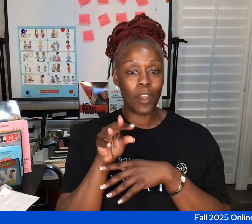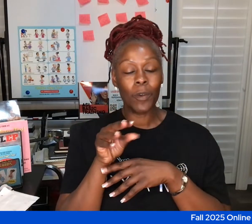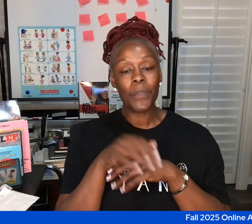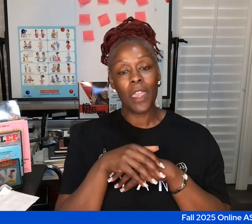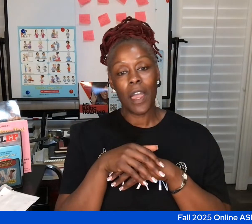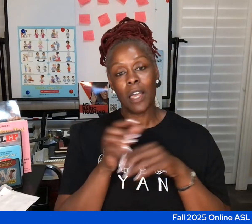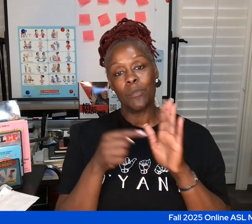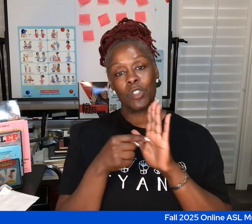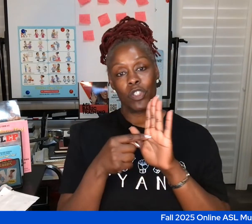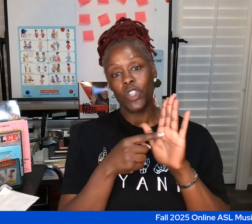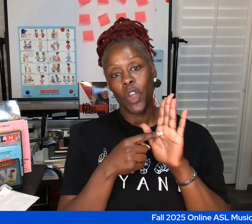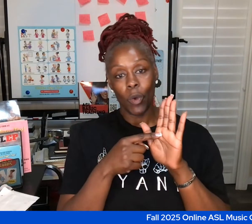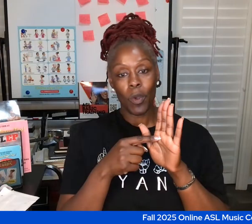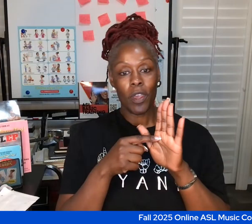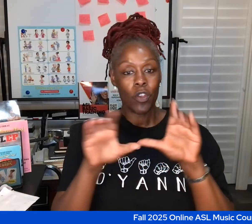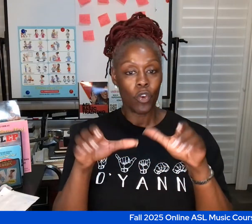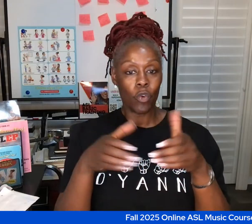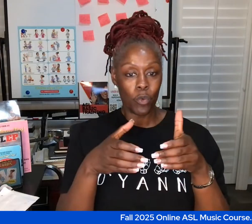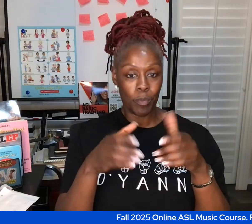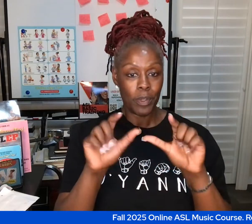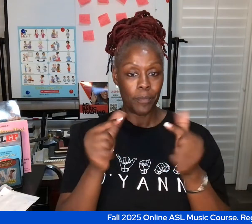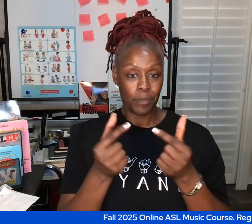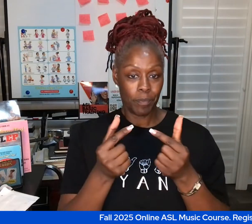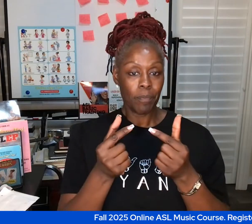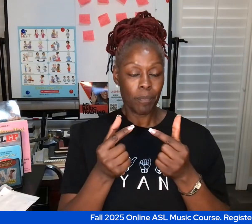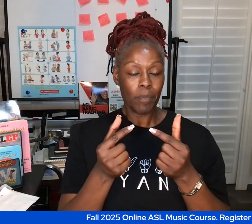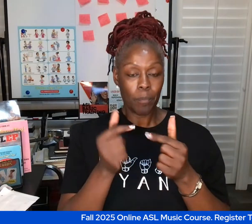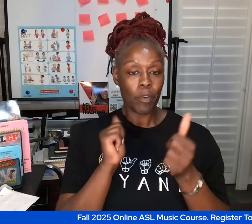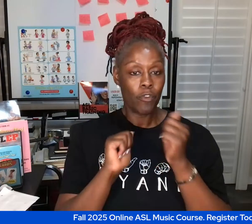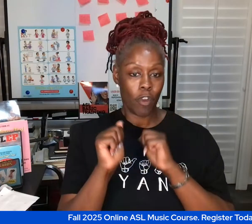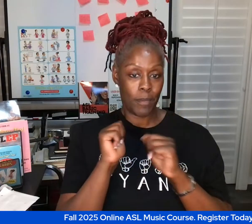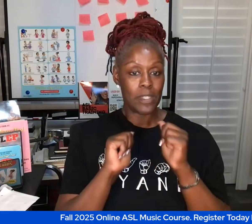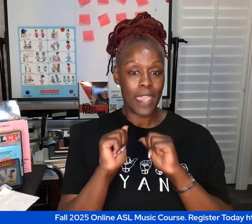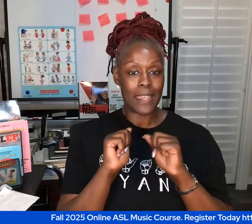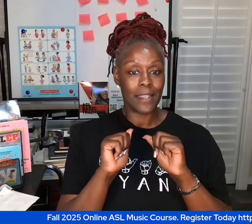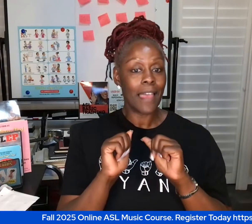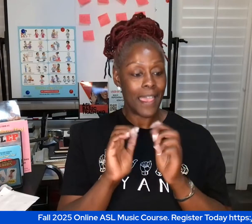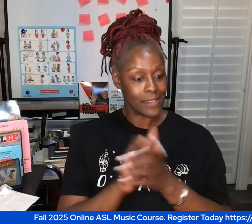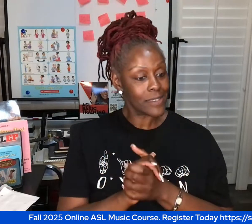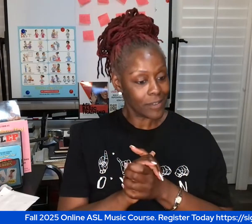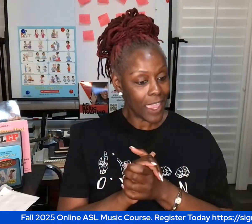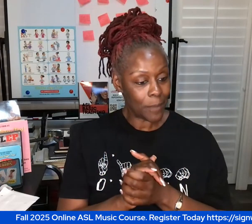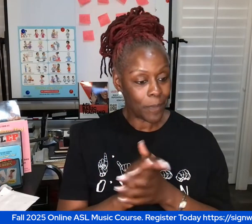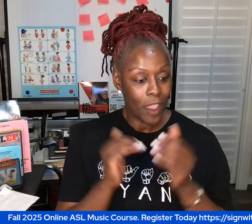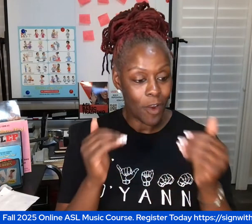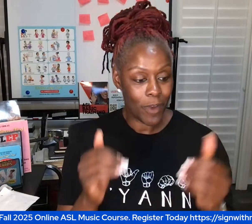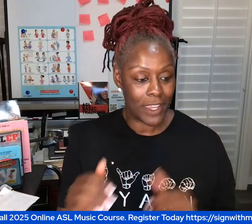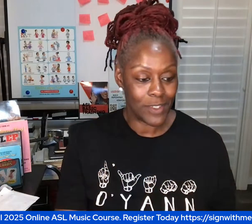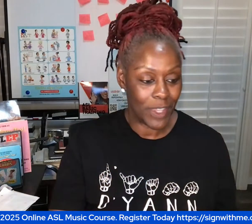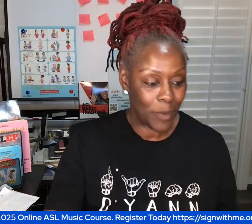video to show your group performance as a class. Okay. All right. So here we